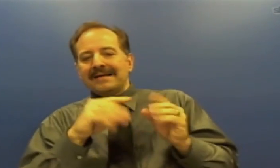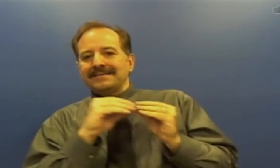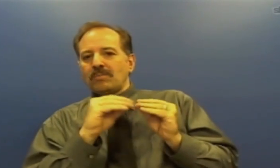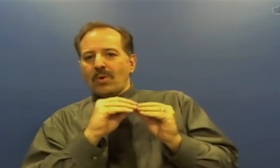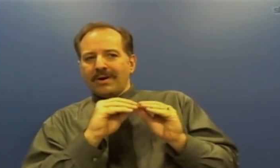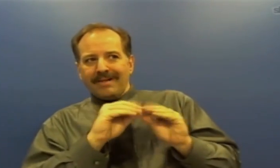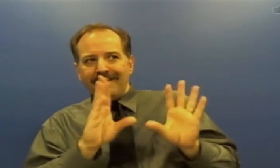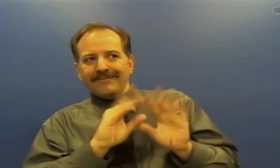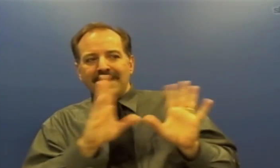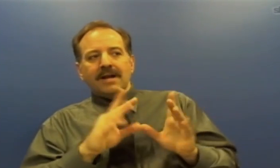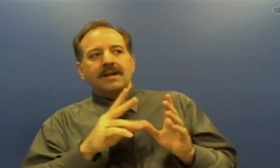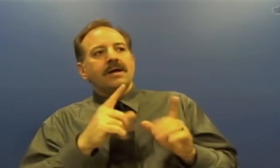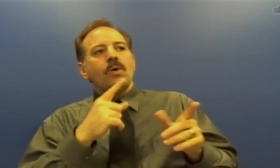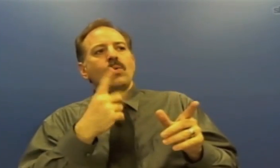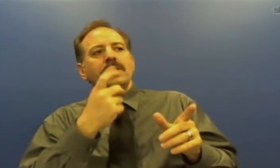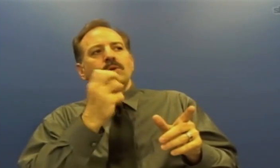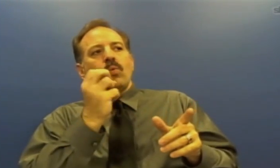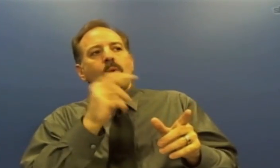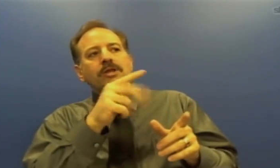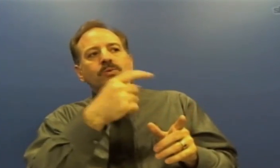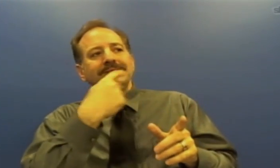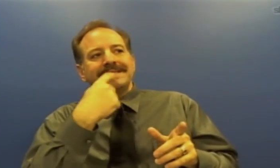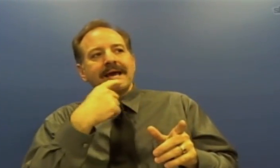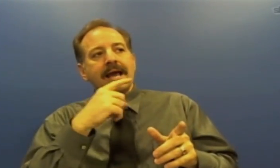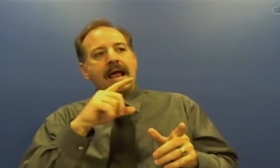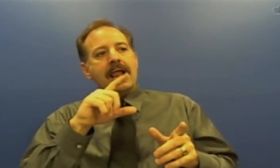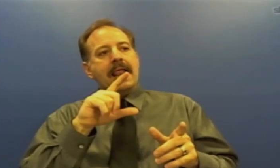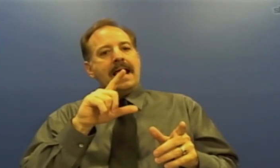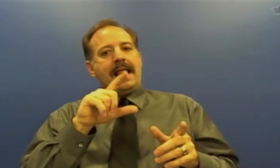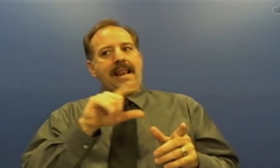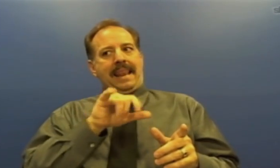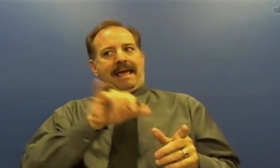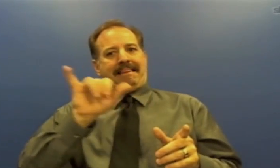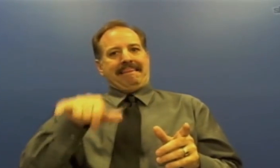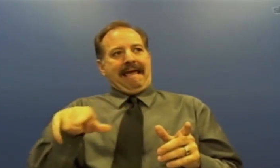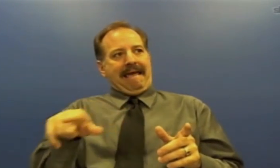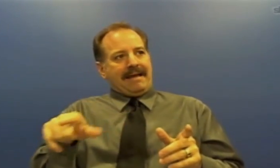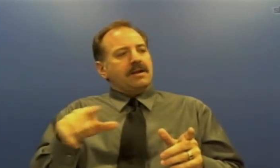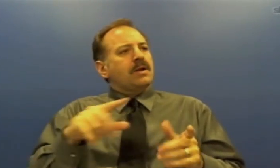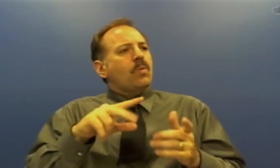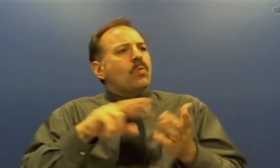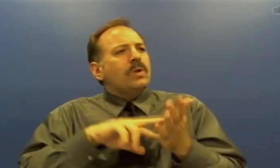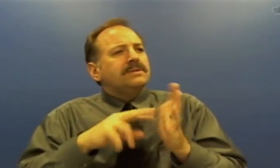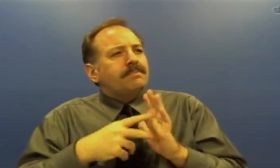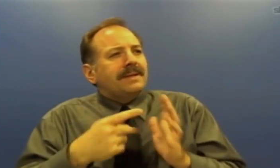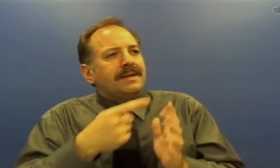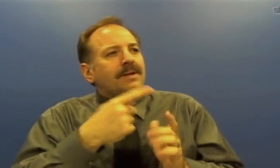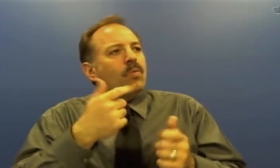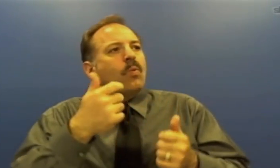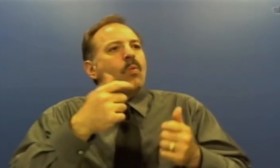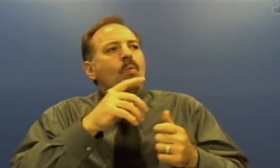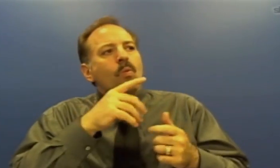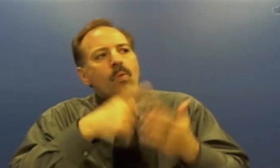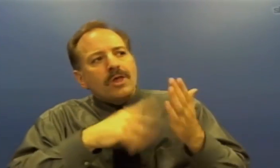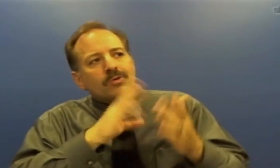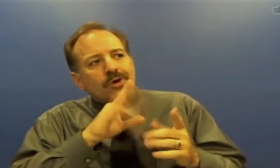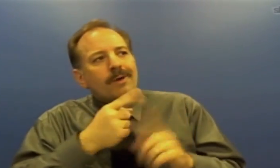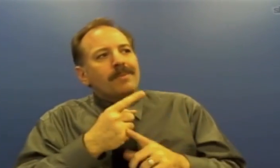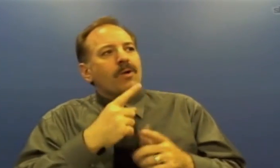understand. We have to ask to get more clarification. So I might say as a VRI interpreter, when you just said like that, could